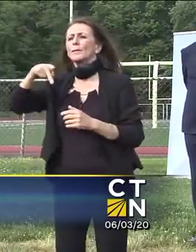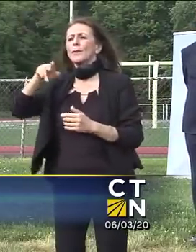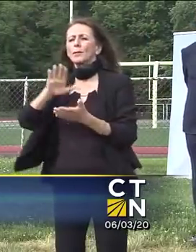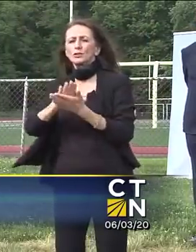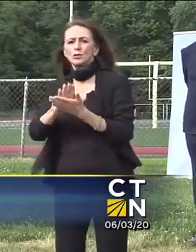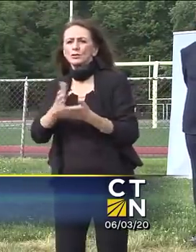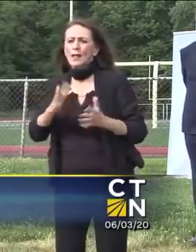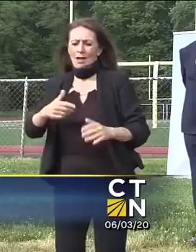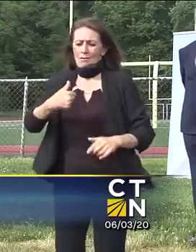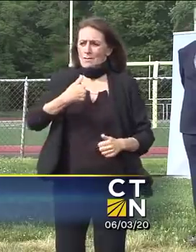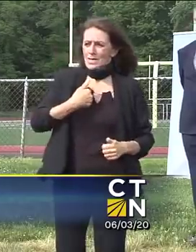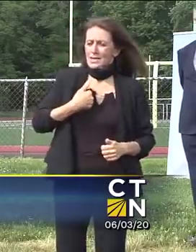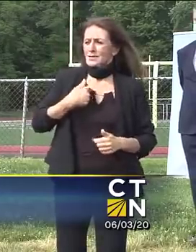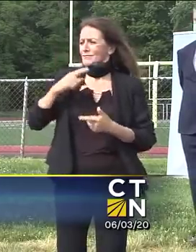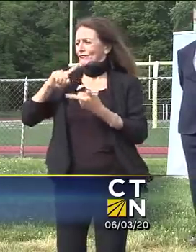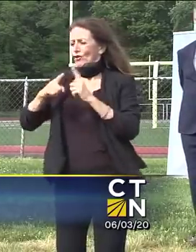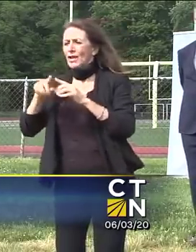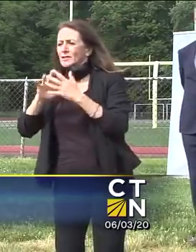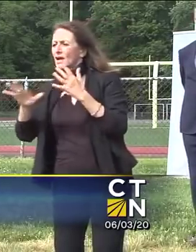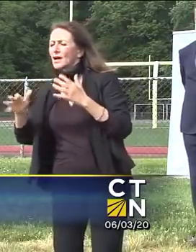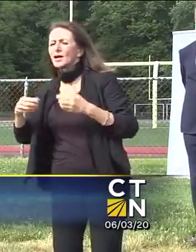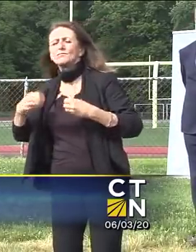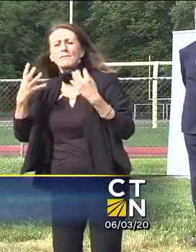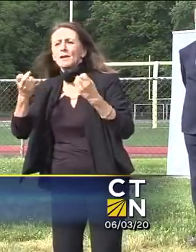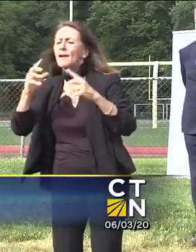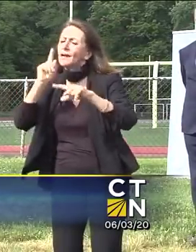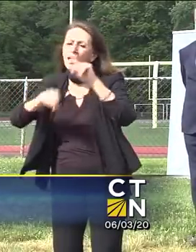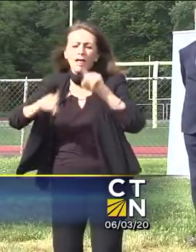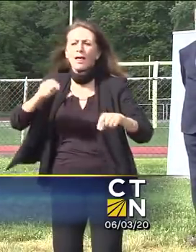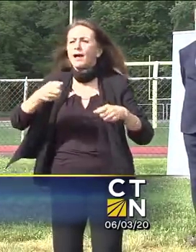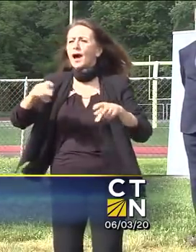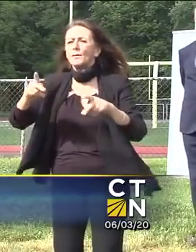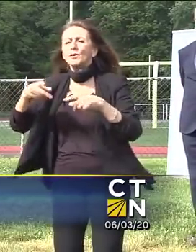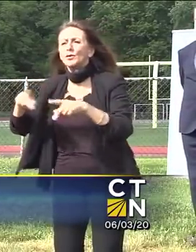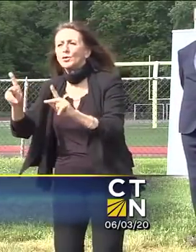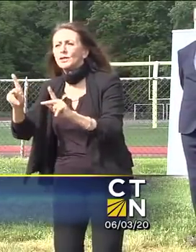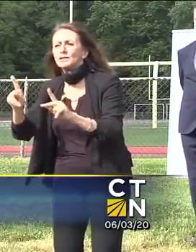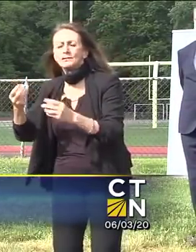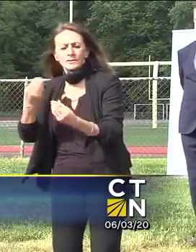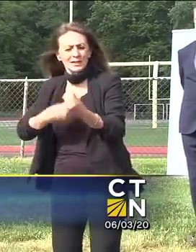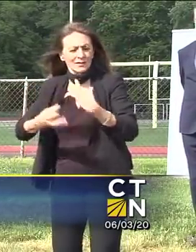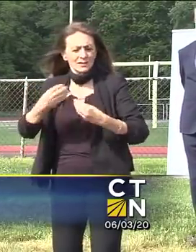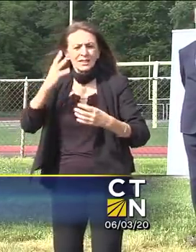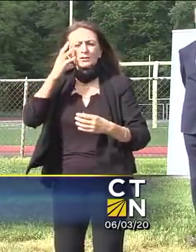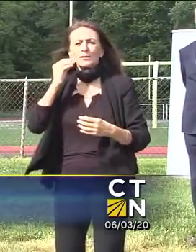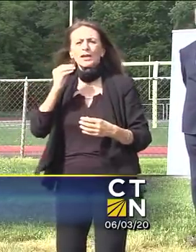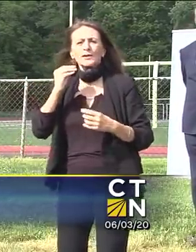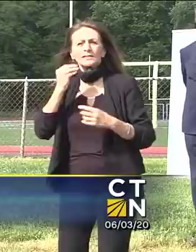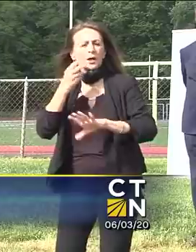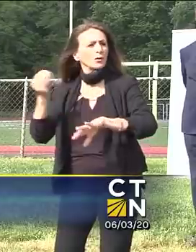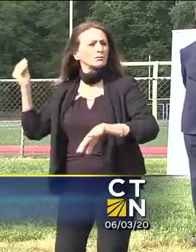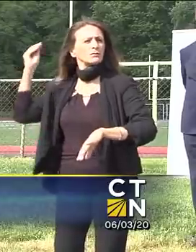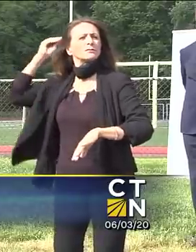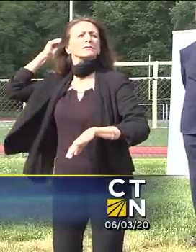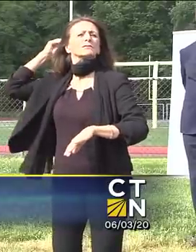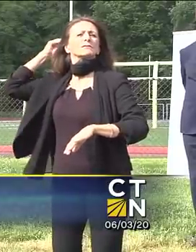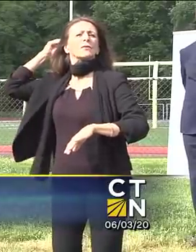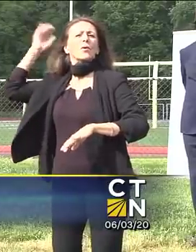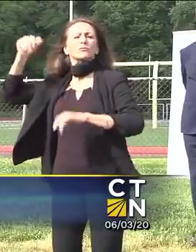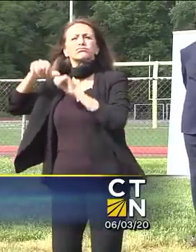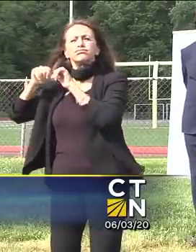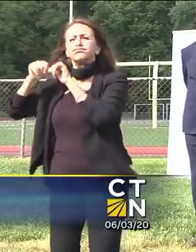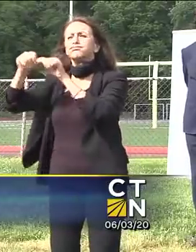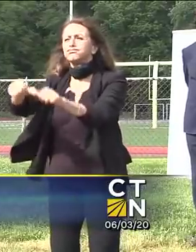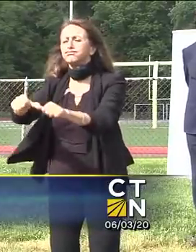students like me and Brandon numerous opportunities and countless experiences that will last us a lifetime. We have